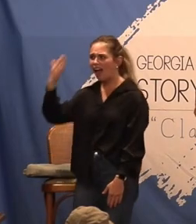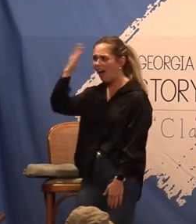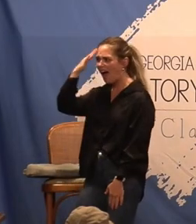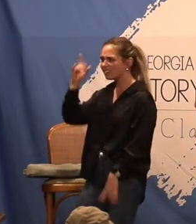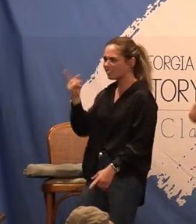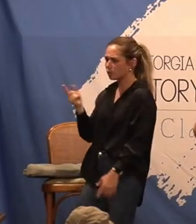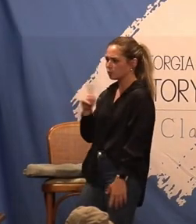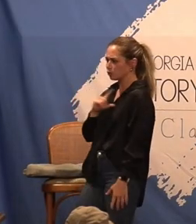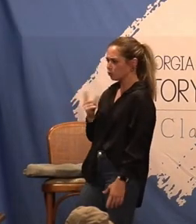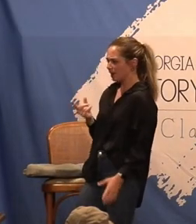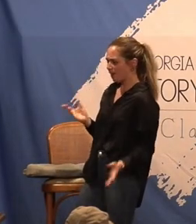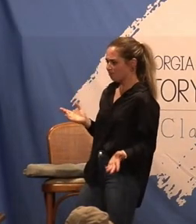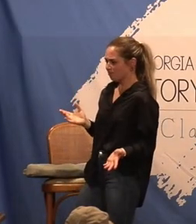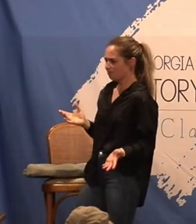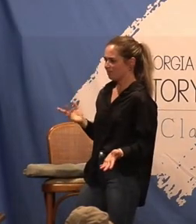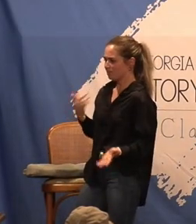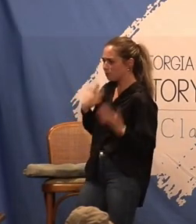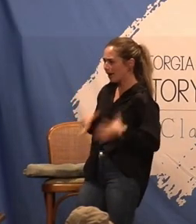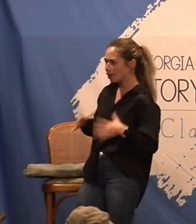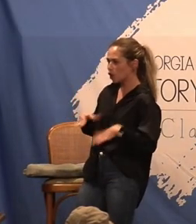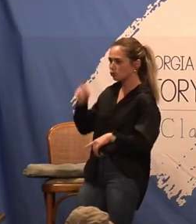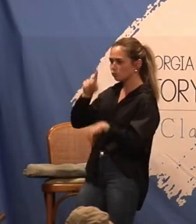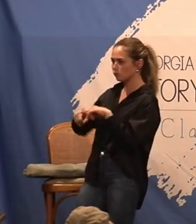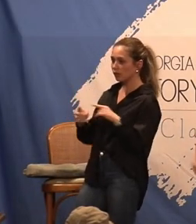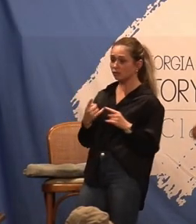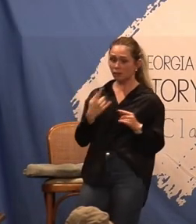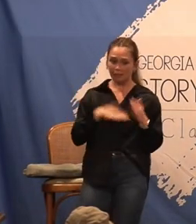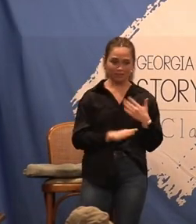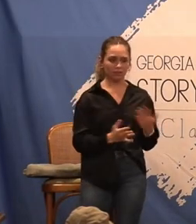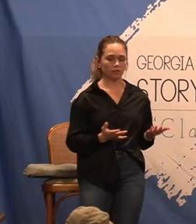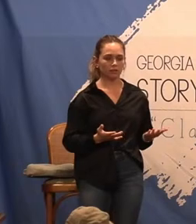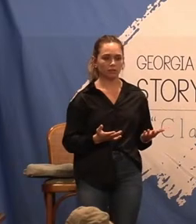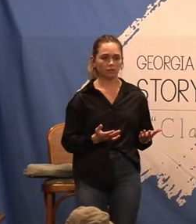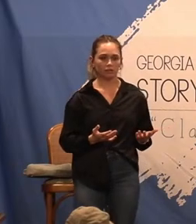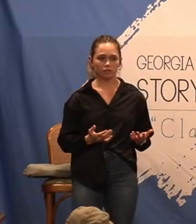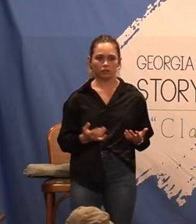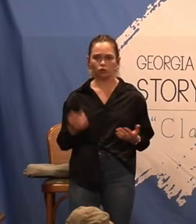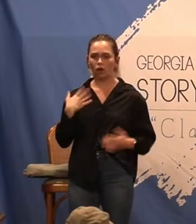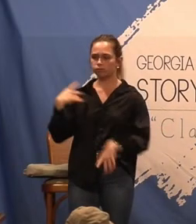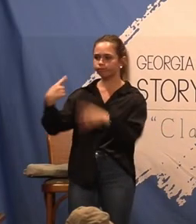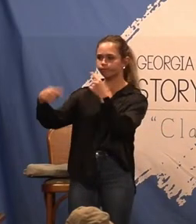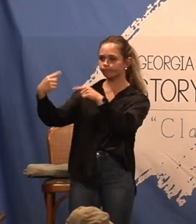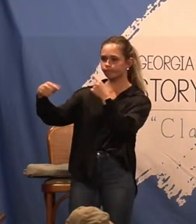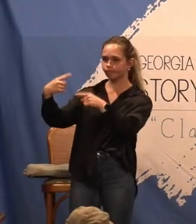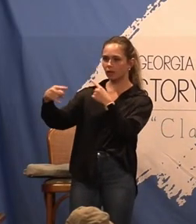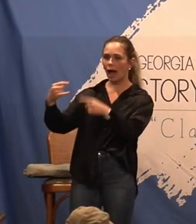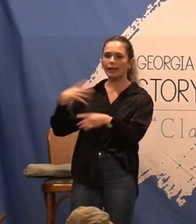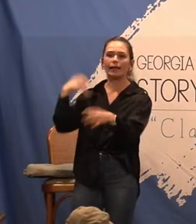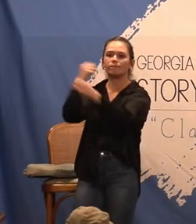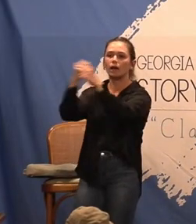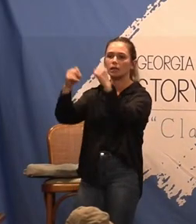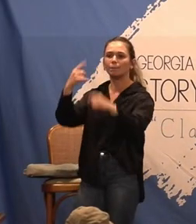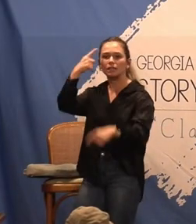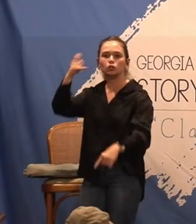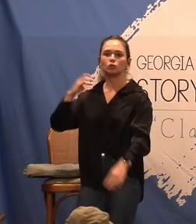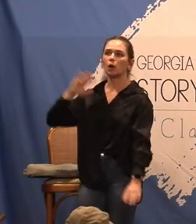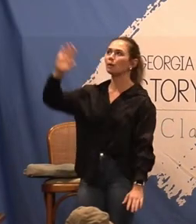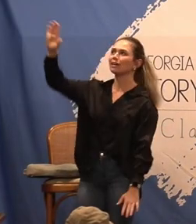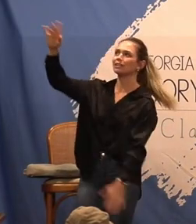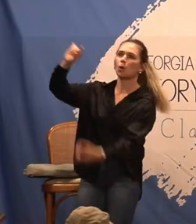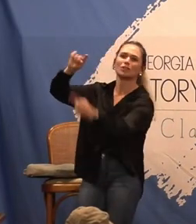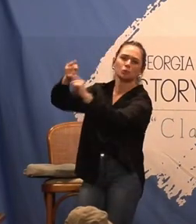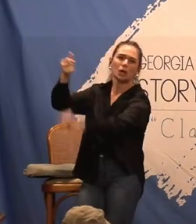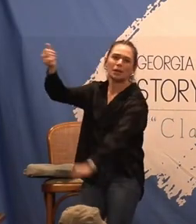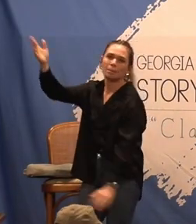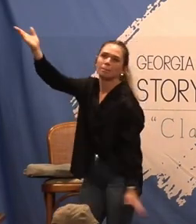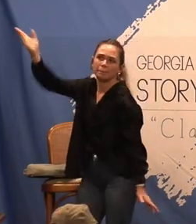with gangbanging. This is for my costume. He's like, you cannot come in here. So I start to have an argument with him. I'm not going to fight him because I don't want to hurt him.